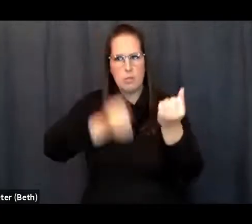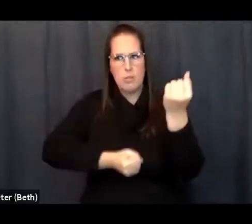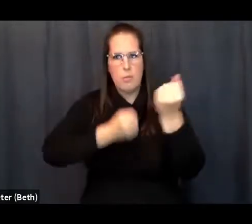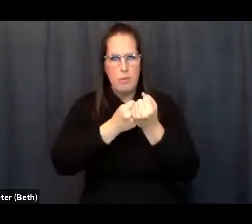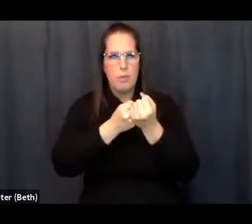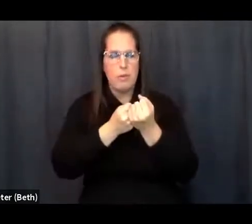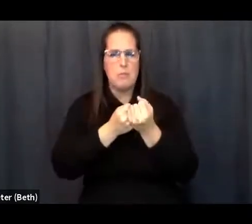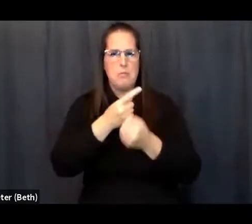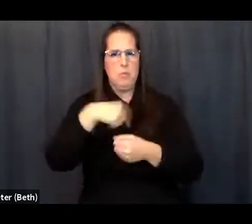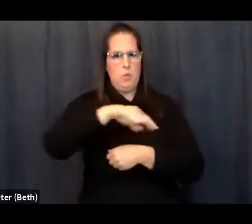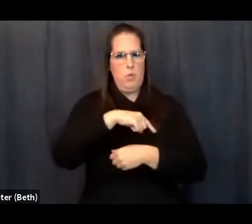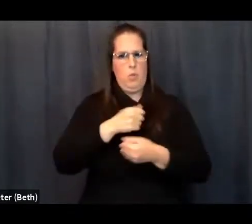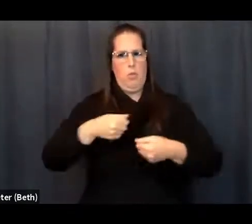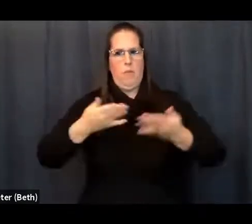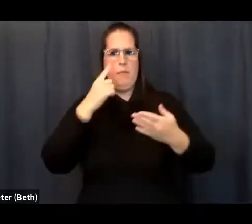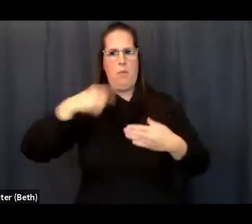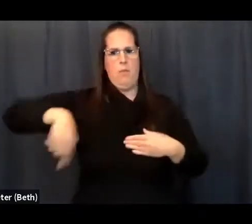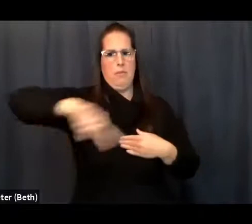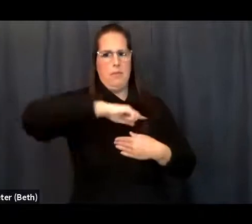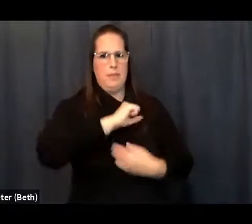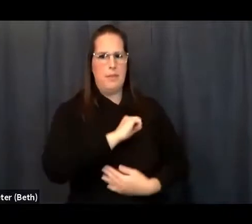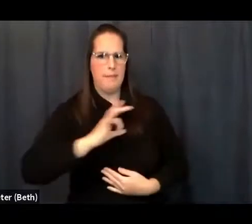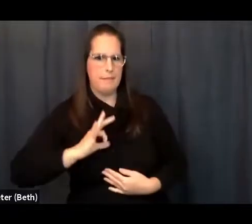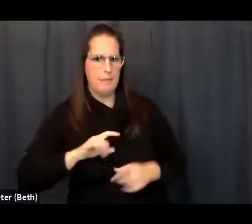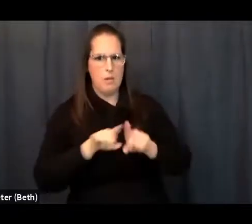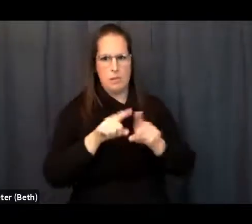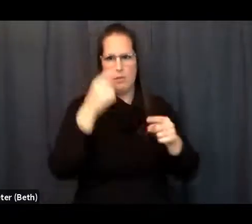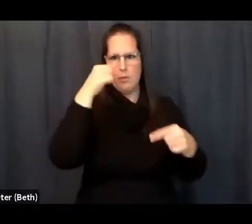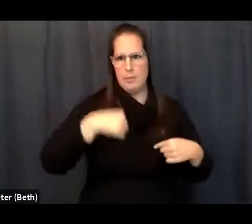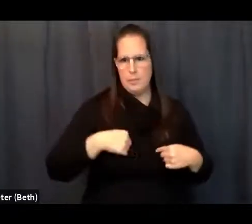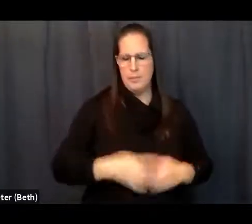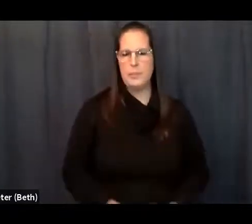and my staff. Now you will see a chart